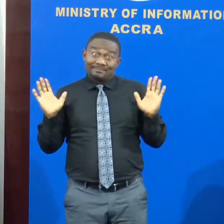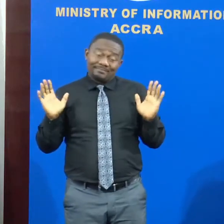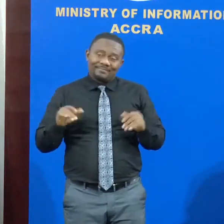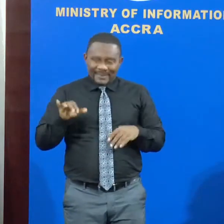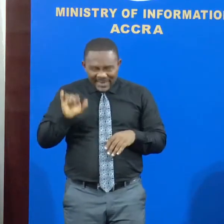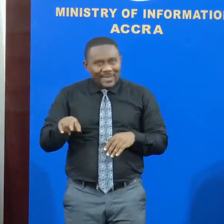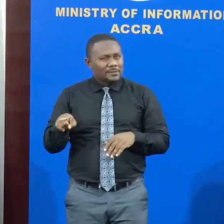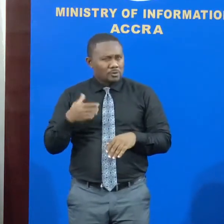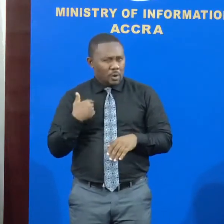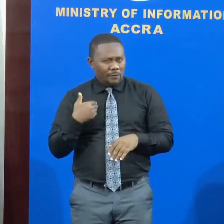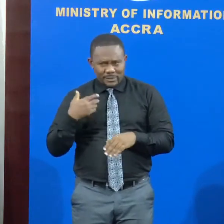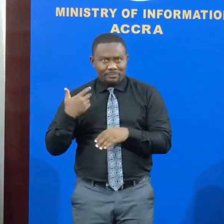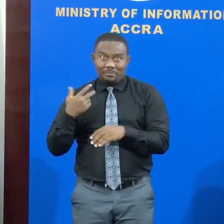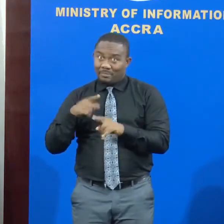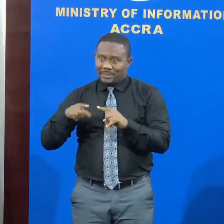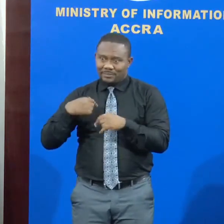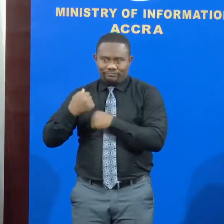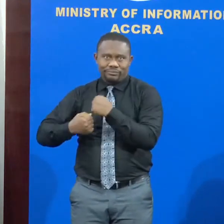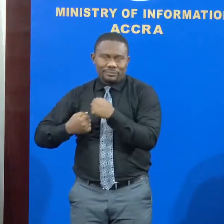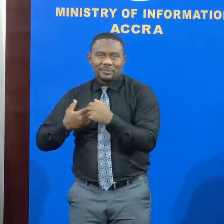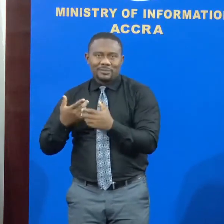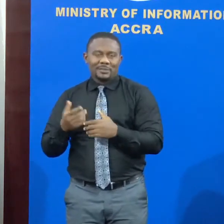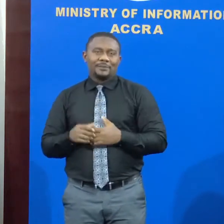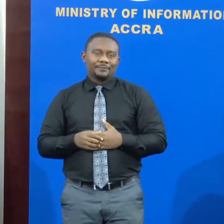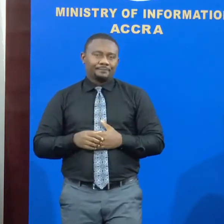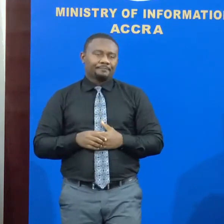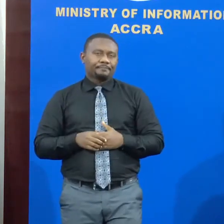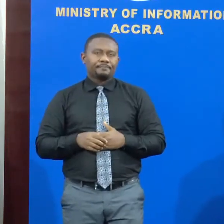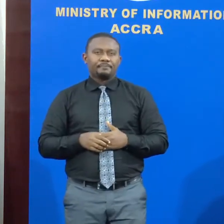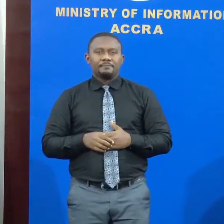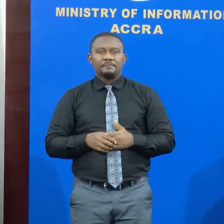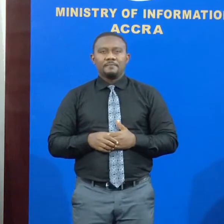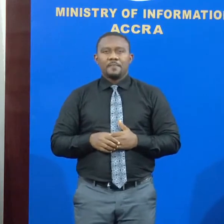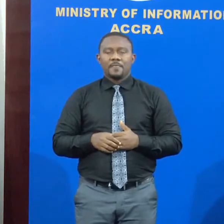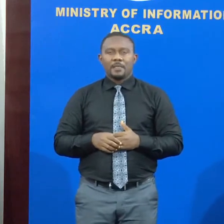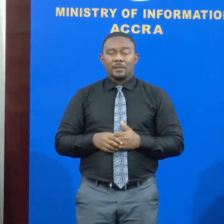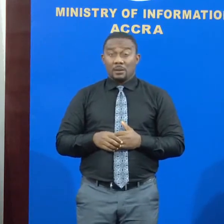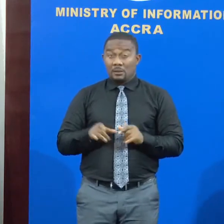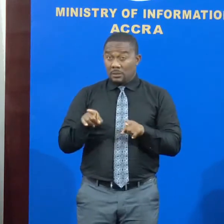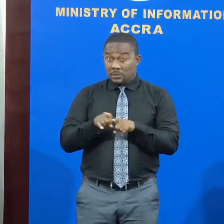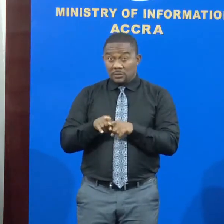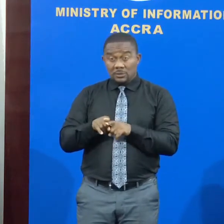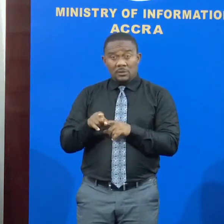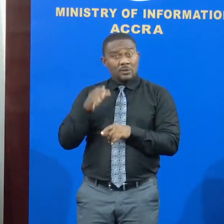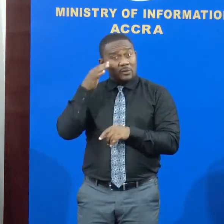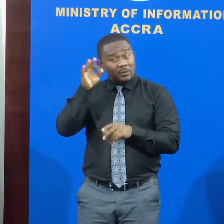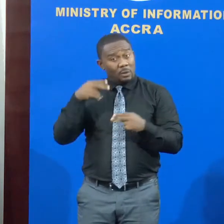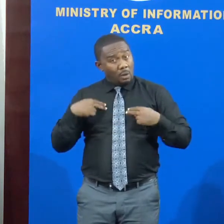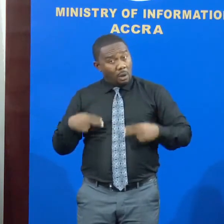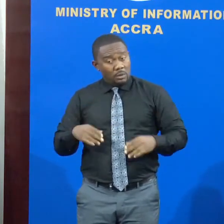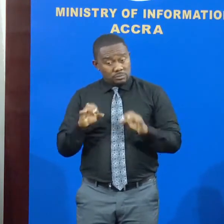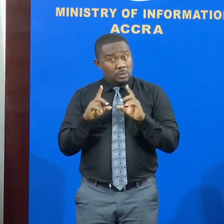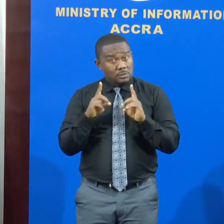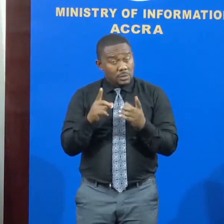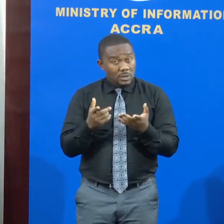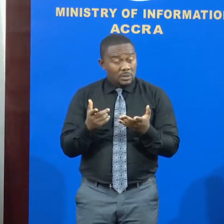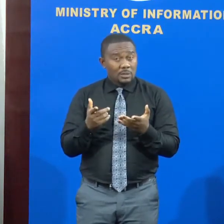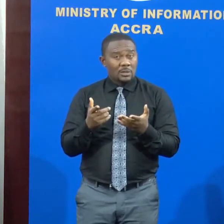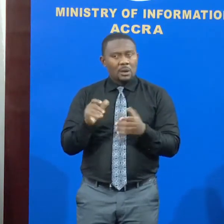of your birth or later on in life. It will also inform planning for future health, education, and other